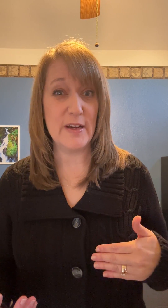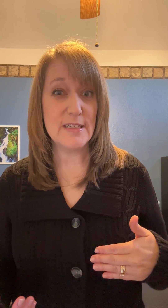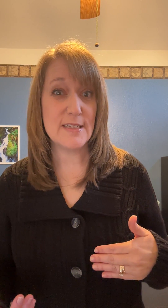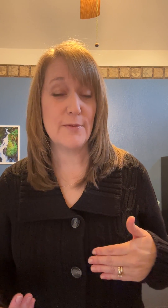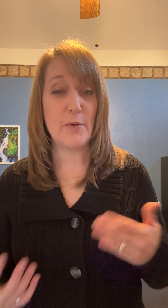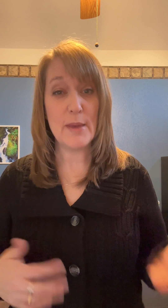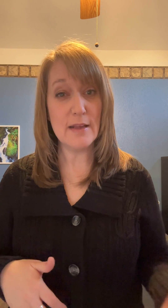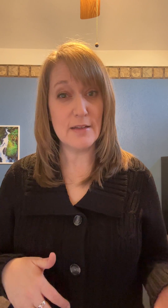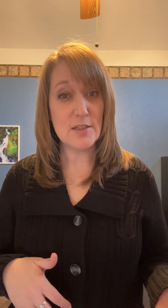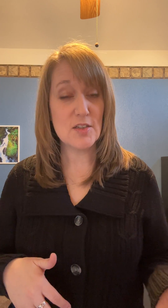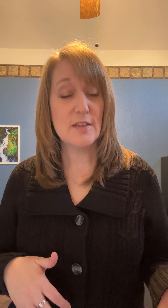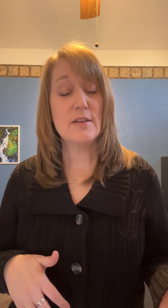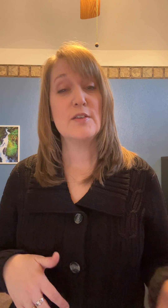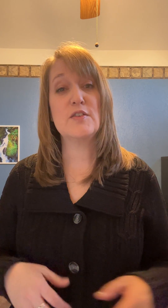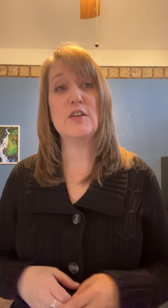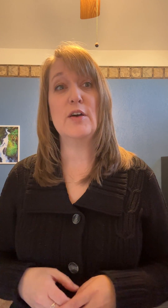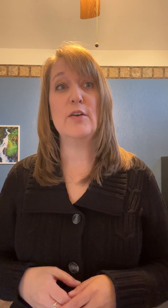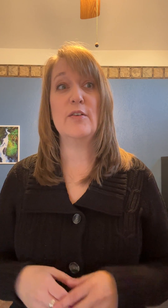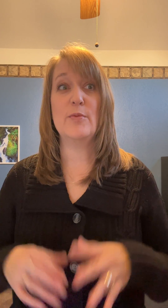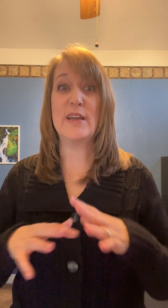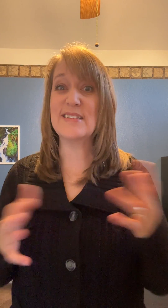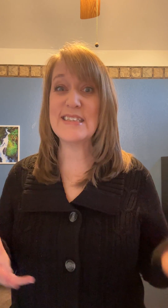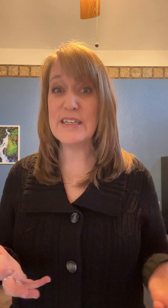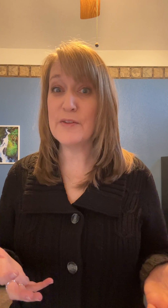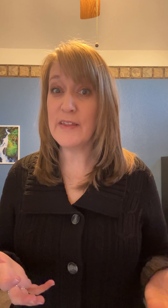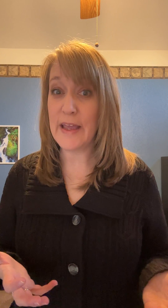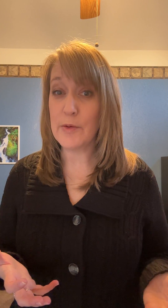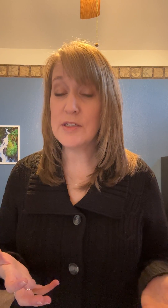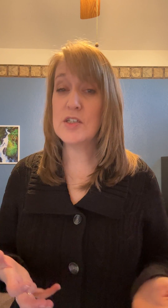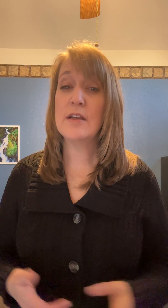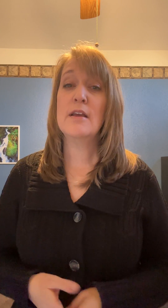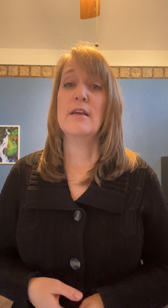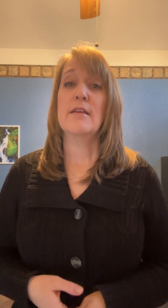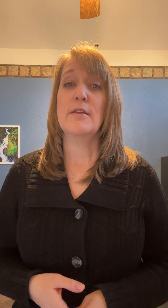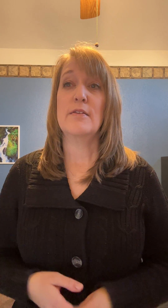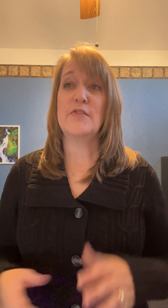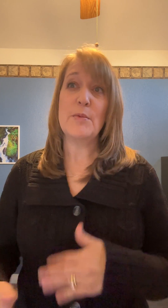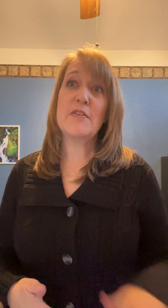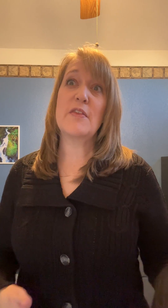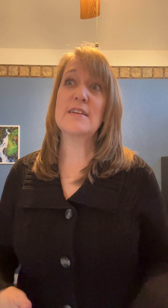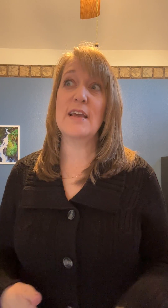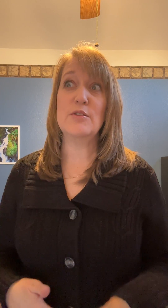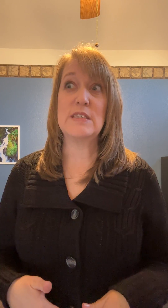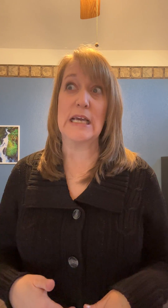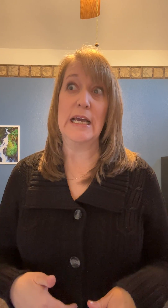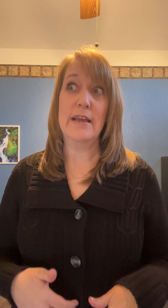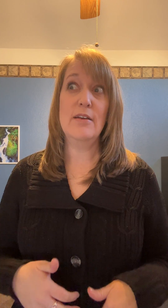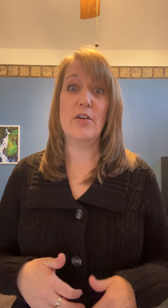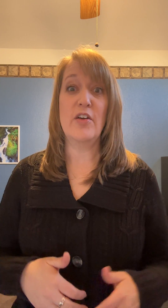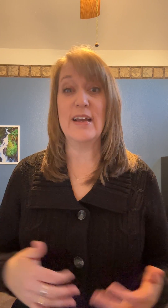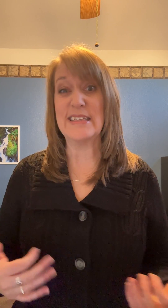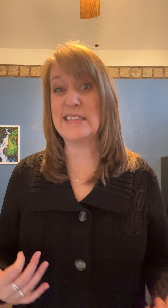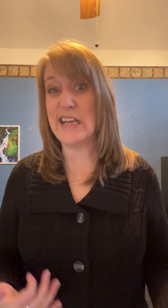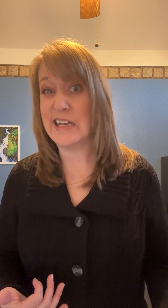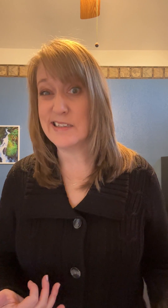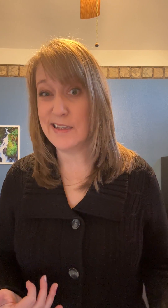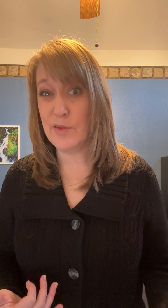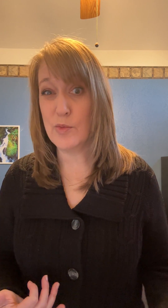different from English. So because it's a different language, some of the things that you sign are not exactly the